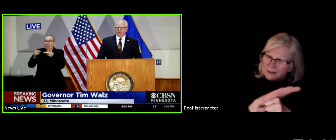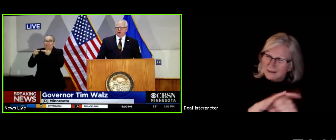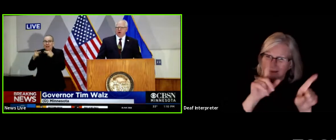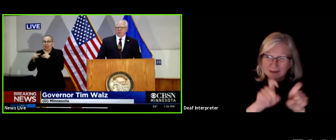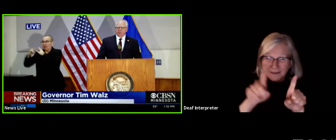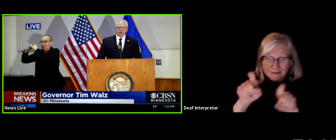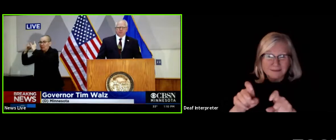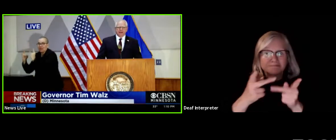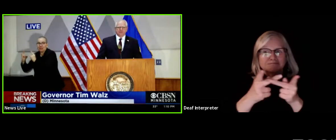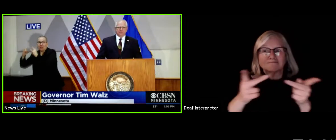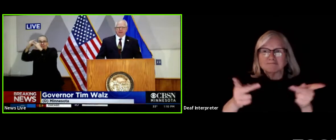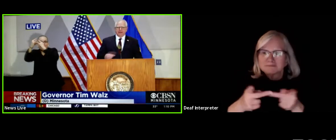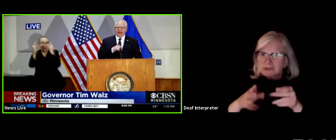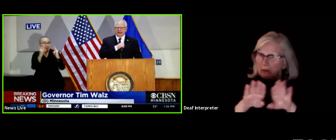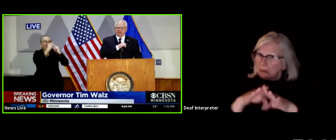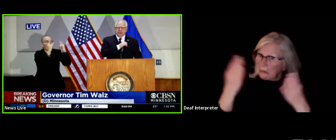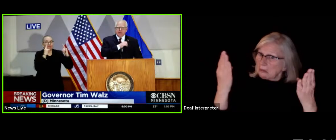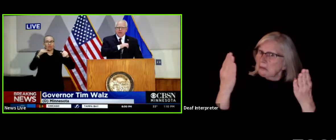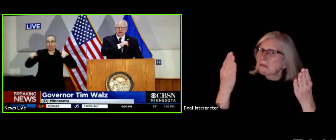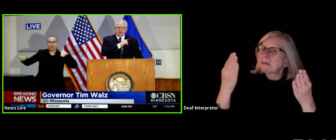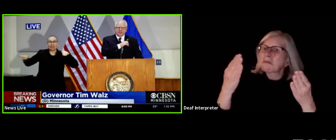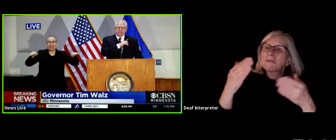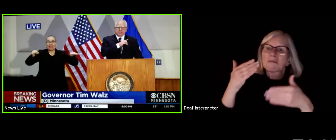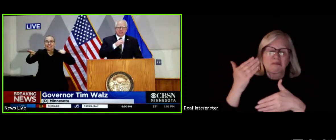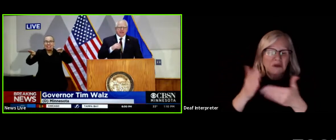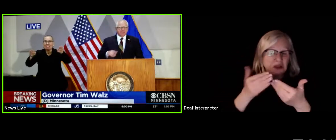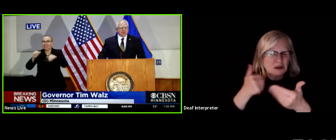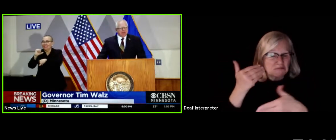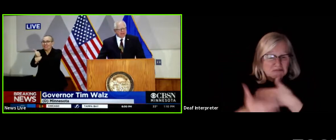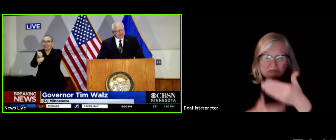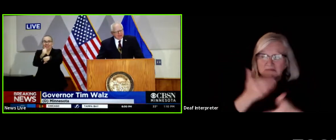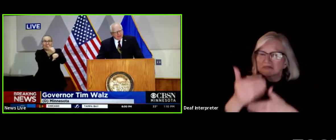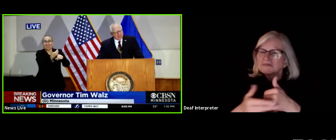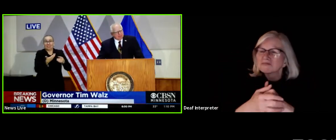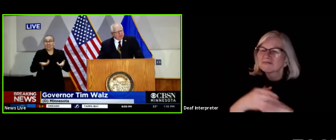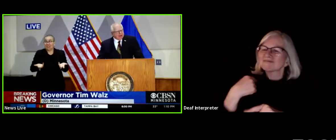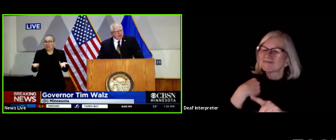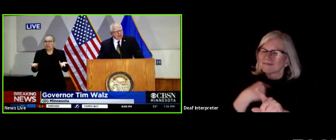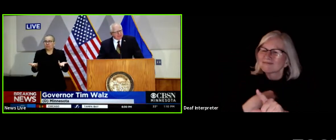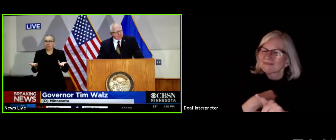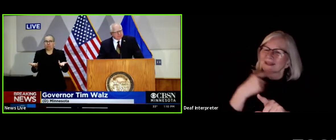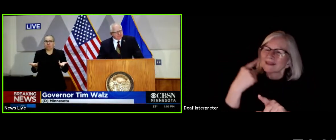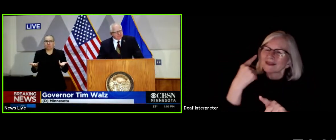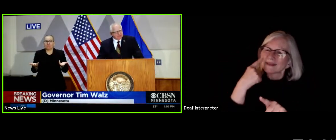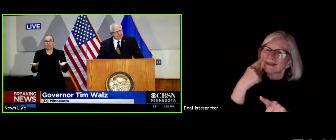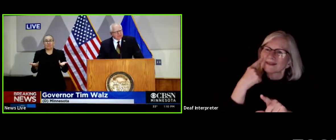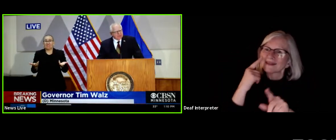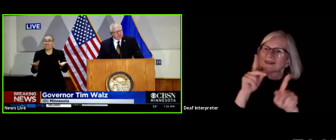away. So those plans have been in action. It's just implementing them